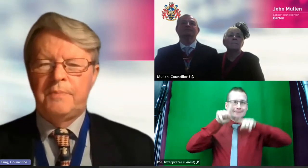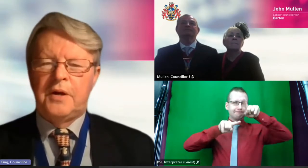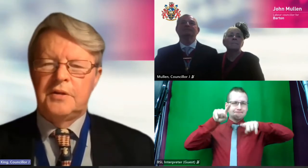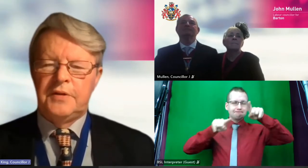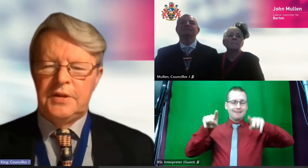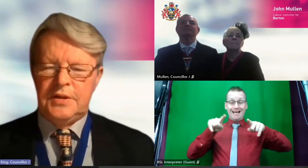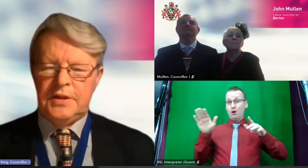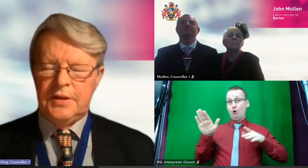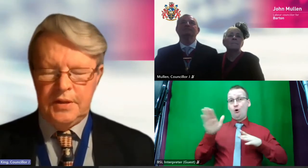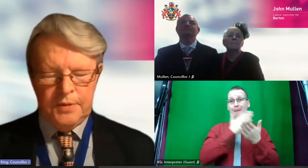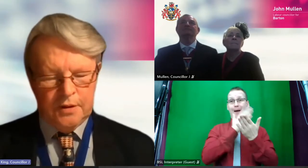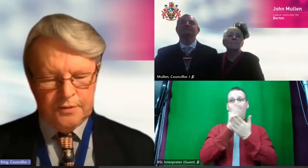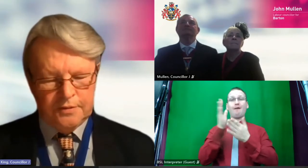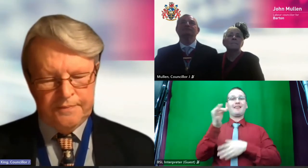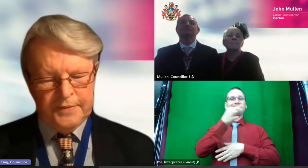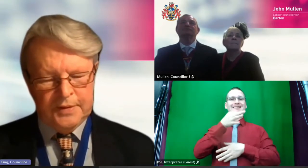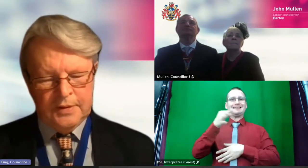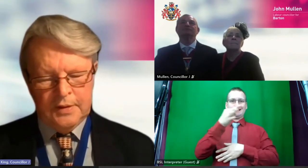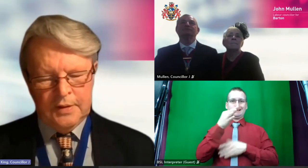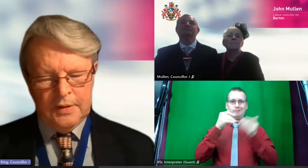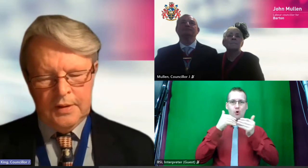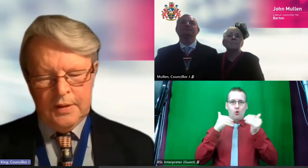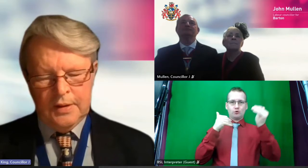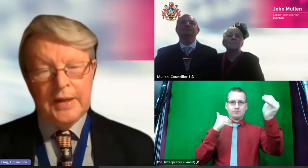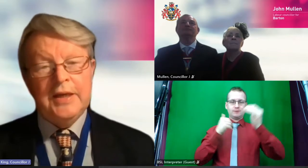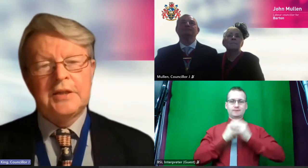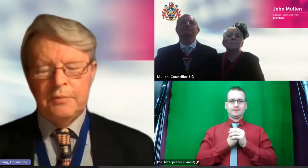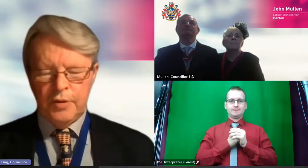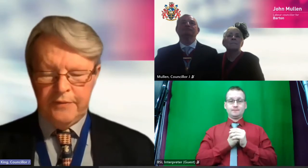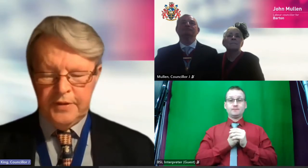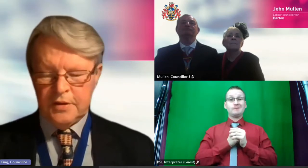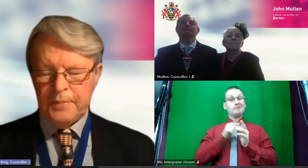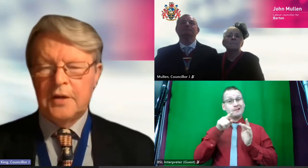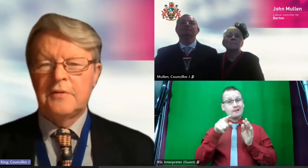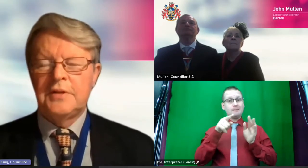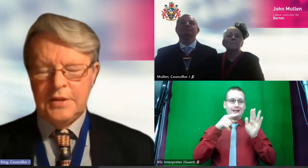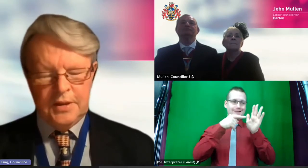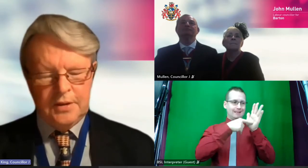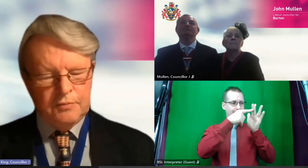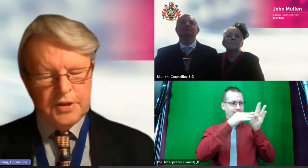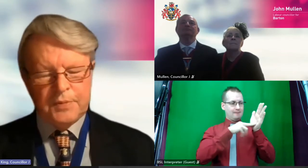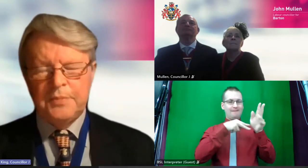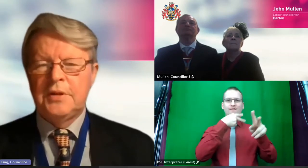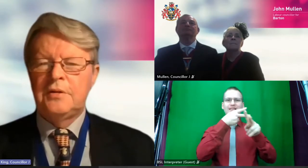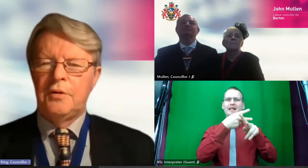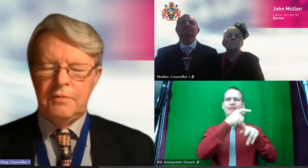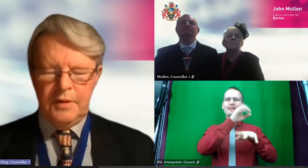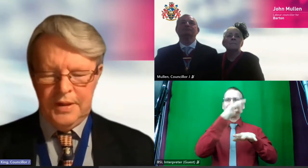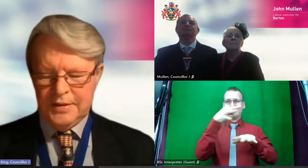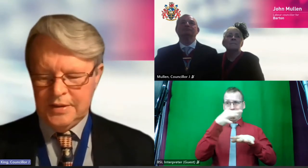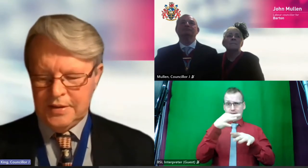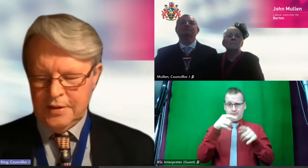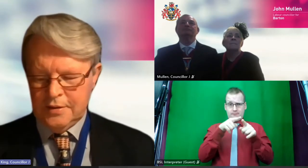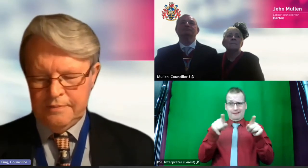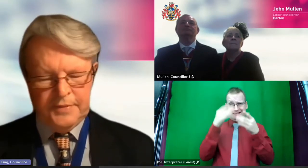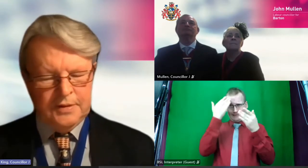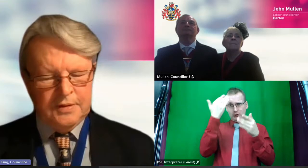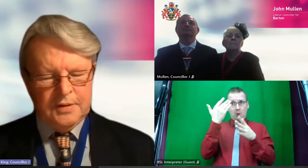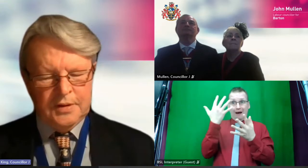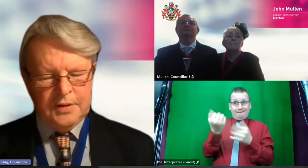and in all parts of the city and indeed beyond. And he and Tim will have visited parts of the city which they probably didn't know